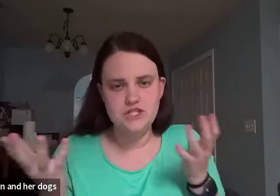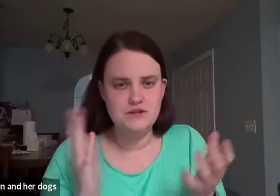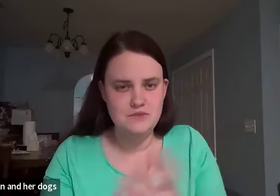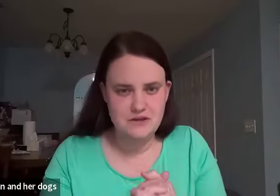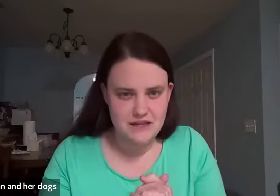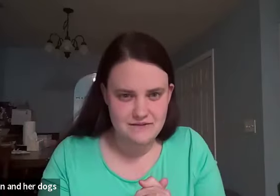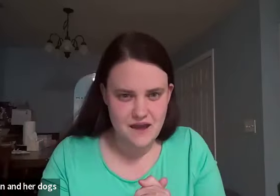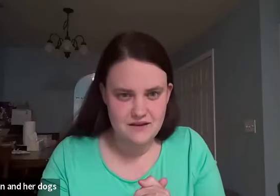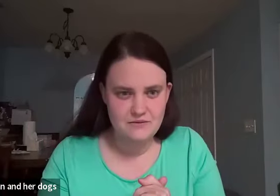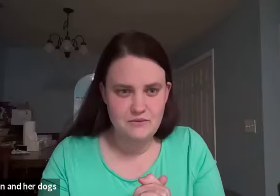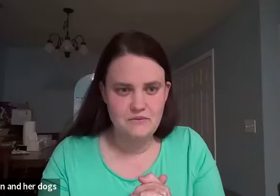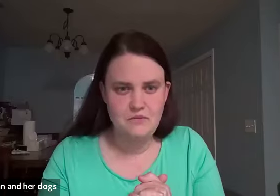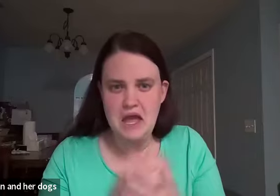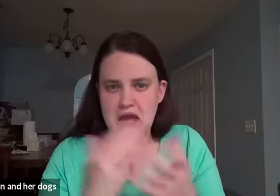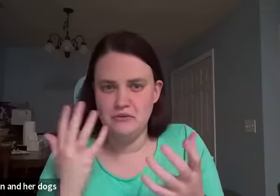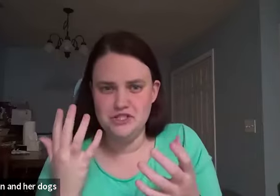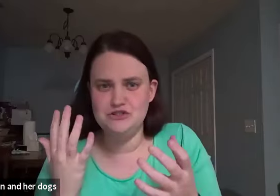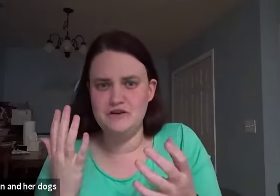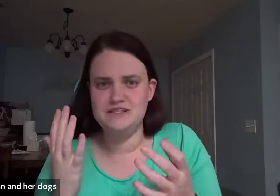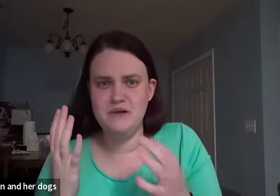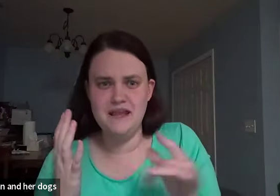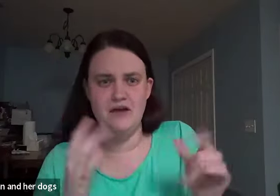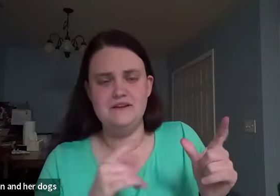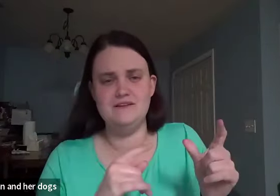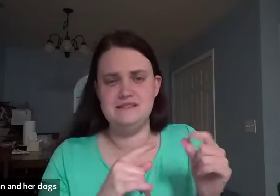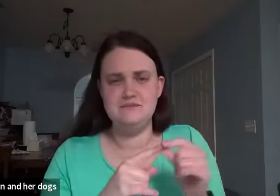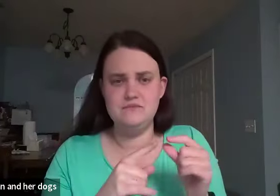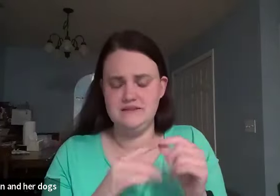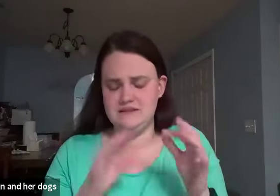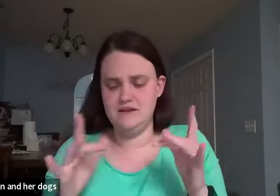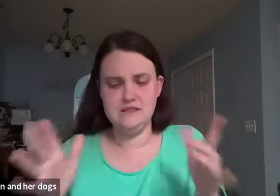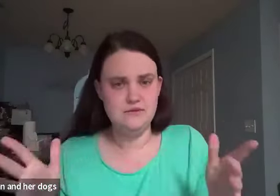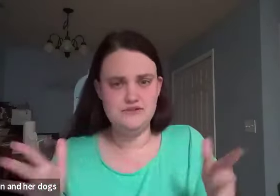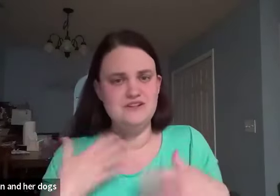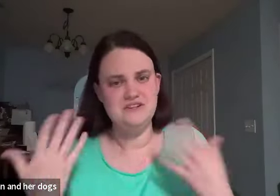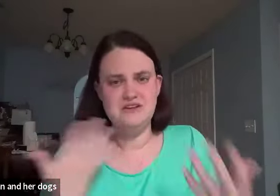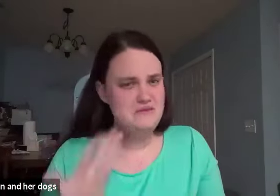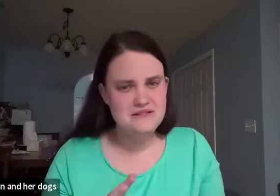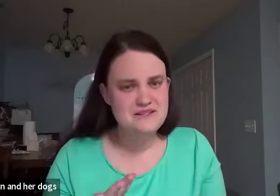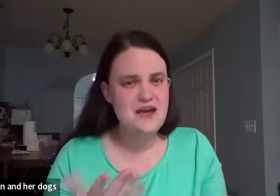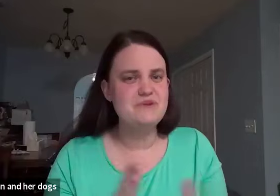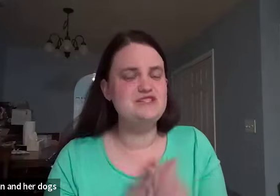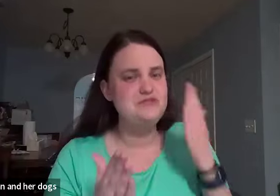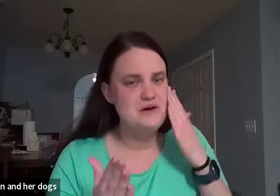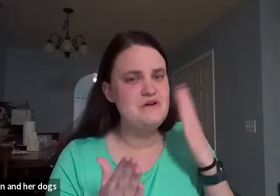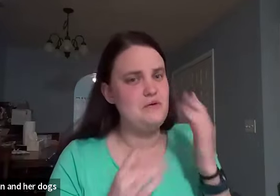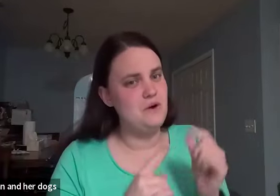would you communicate that? Like, would you start spelling out the syllables? You can't really do that because you don't know the